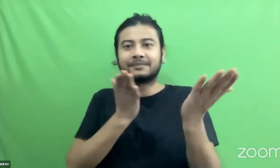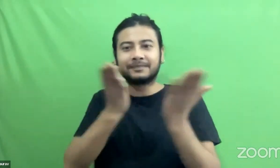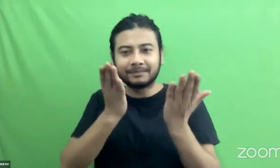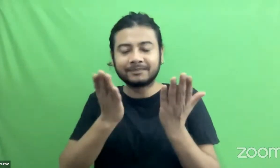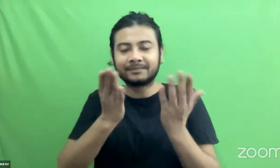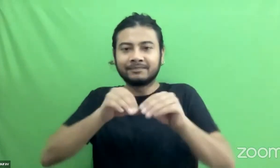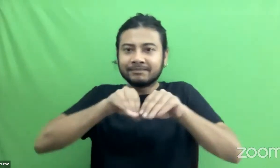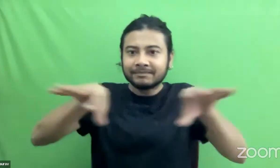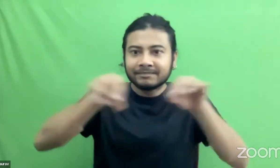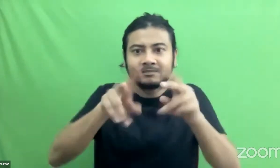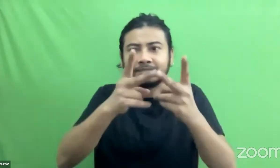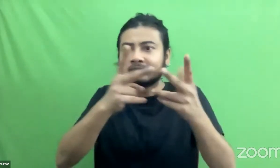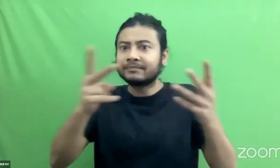you begin from where you left.